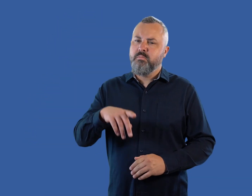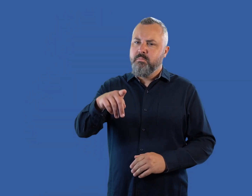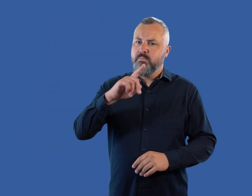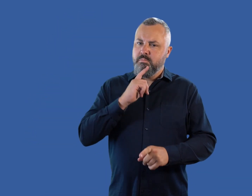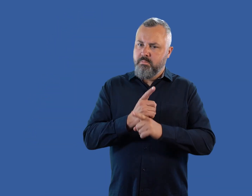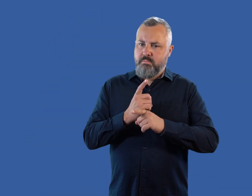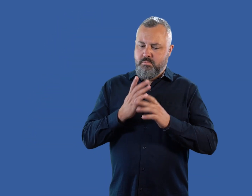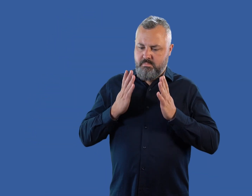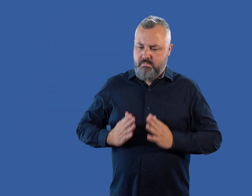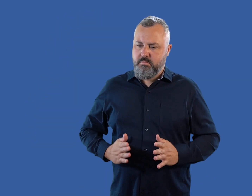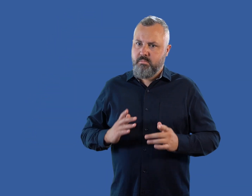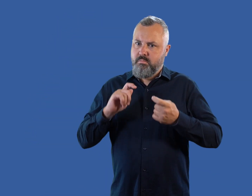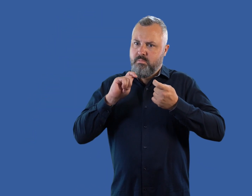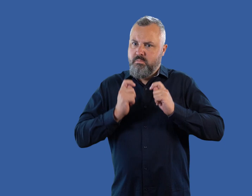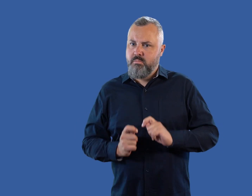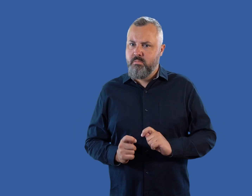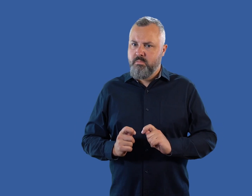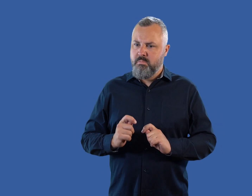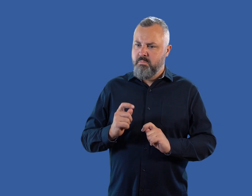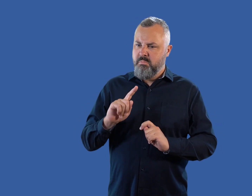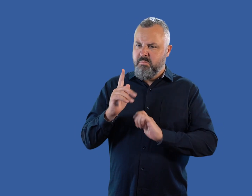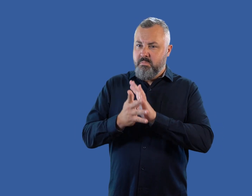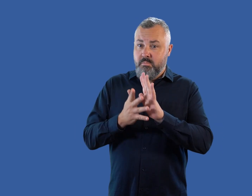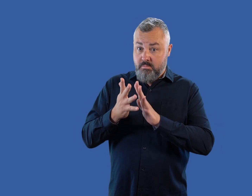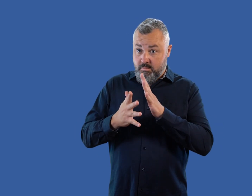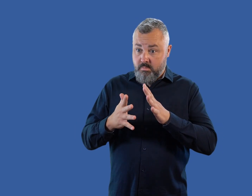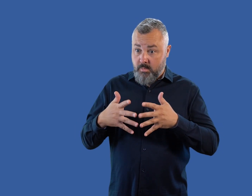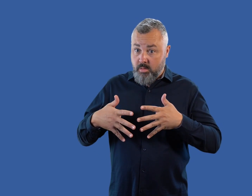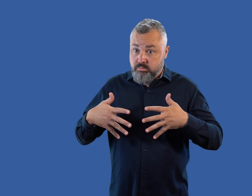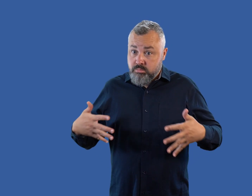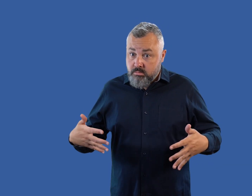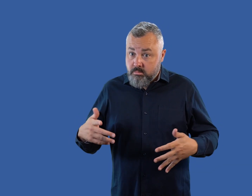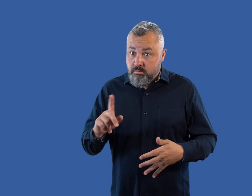What are some of the physical changes? Does this mean you put on weight?